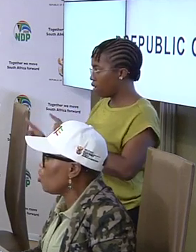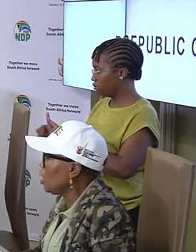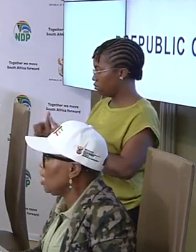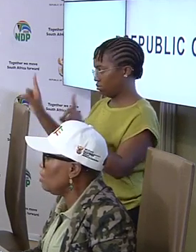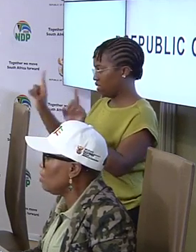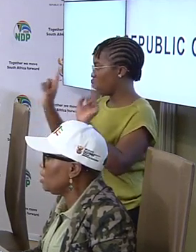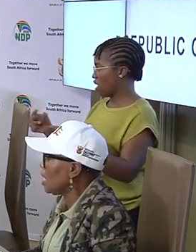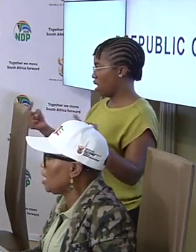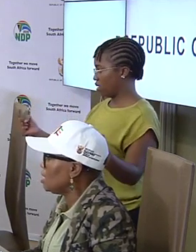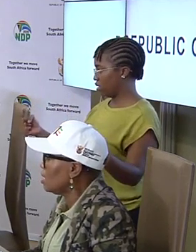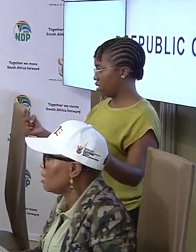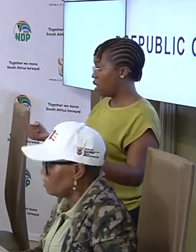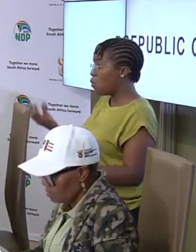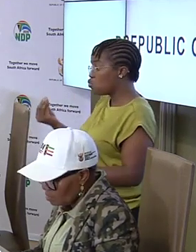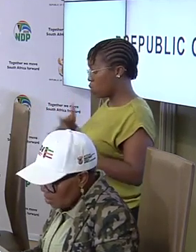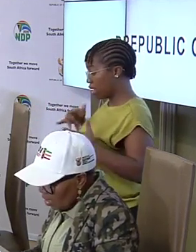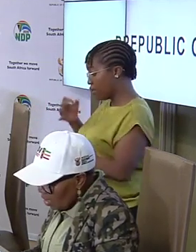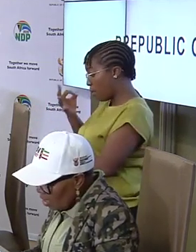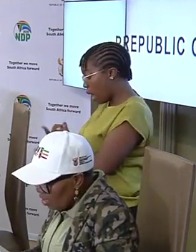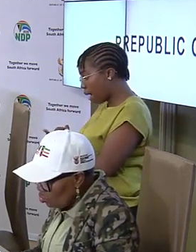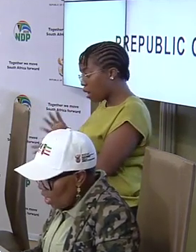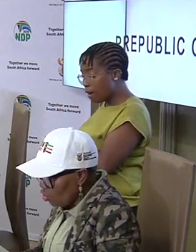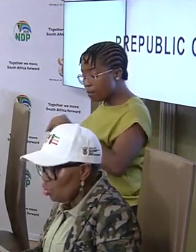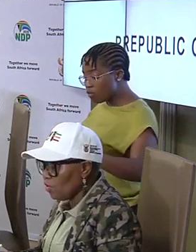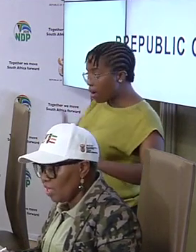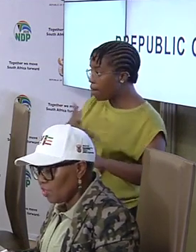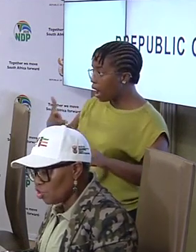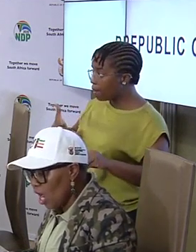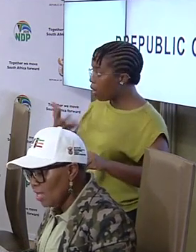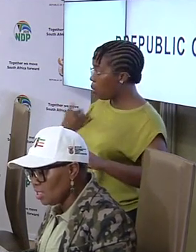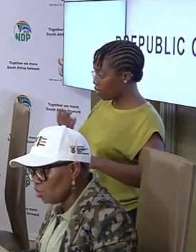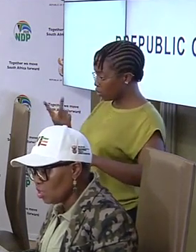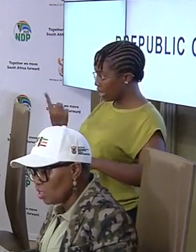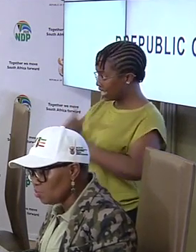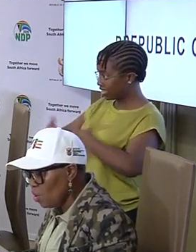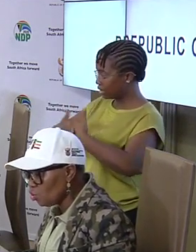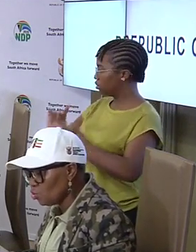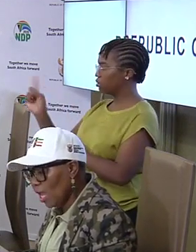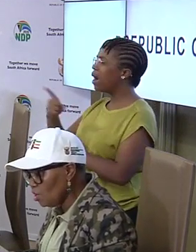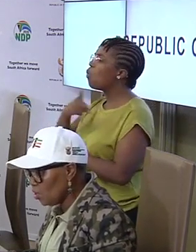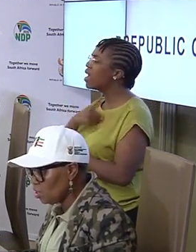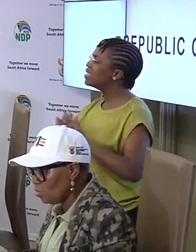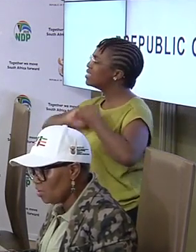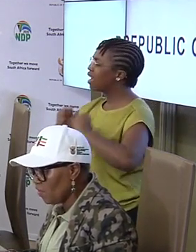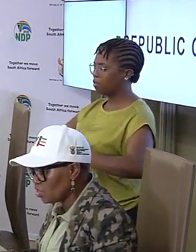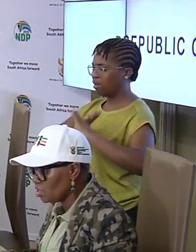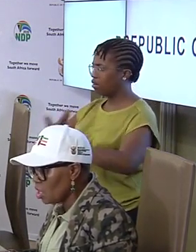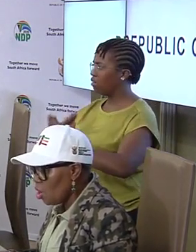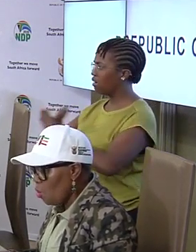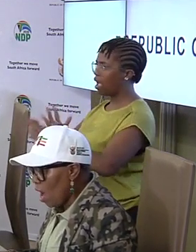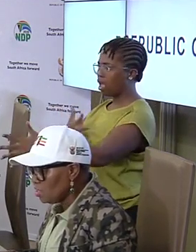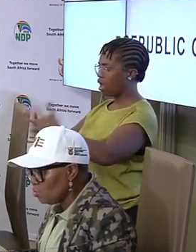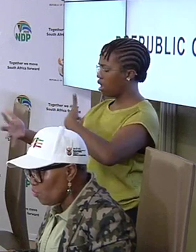is prohibited. This is to ensure that the child is not exposed to any possible